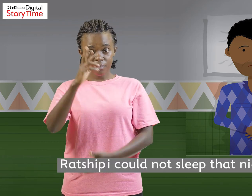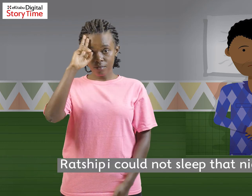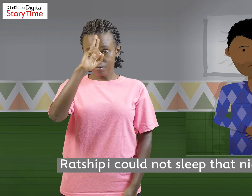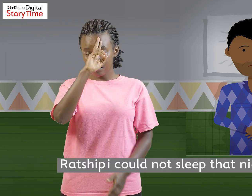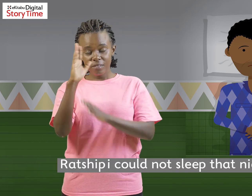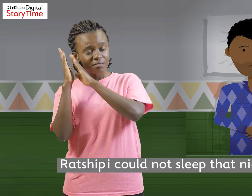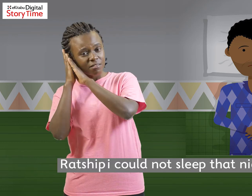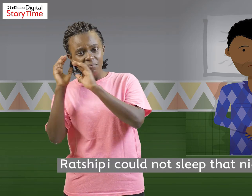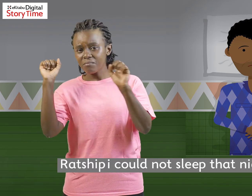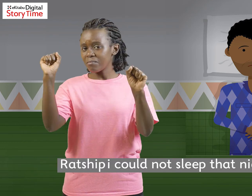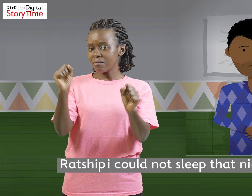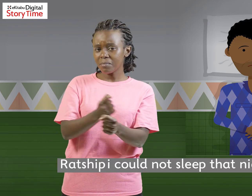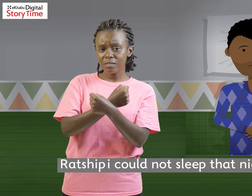Ratshipi couldn't sleep that night.